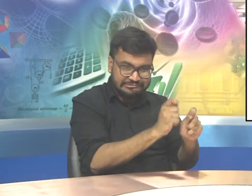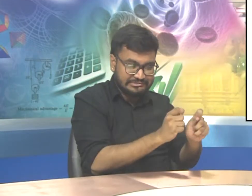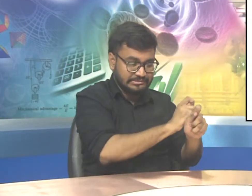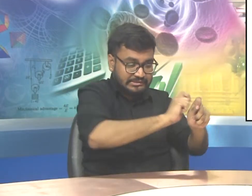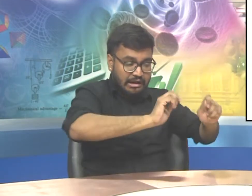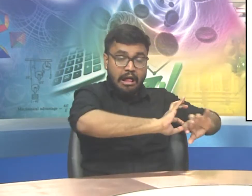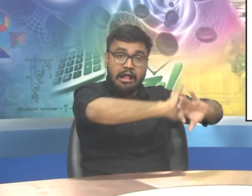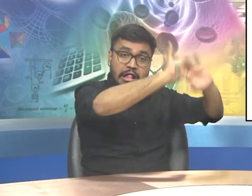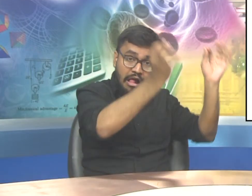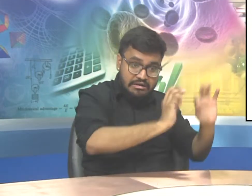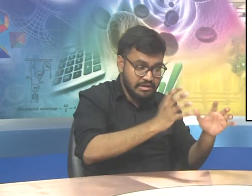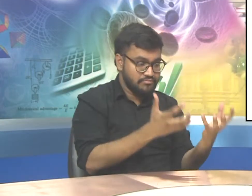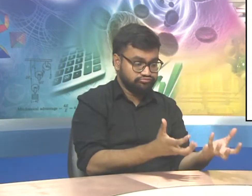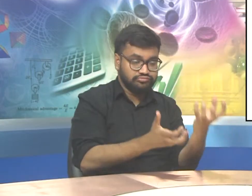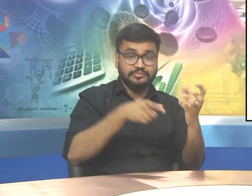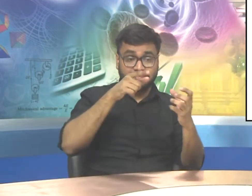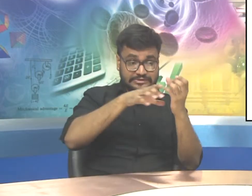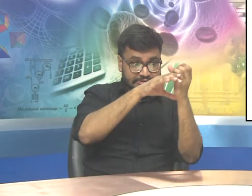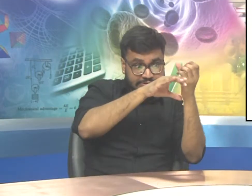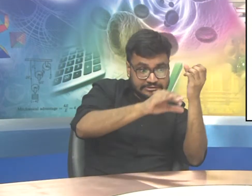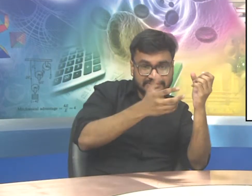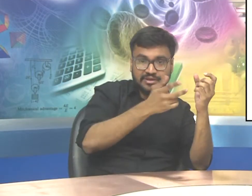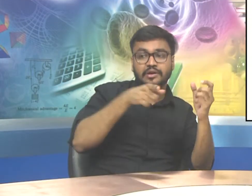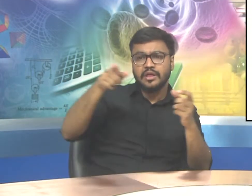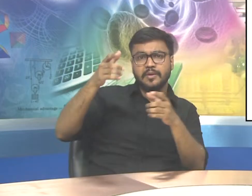to make different kinds of tools.